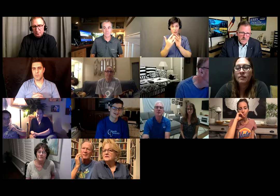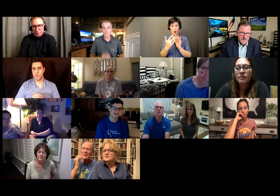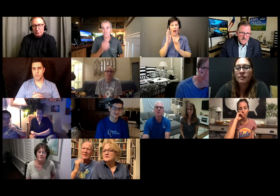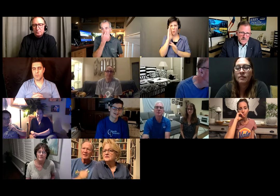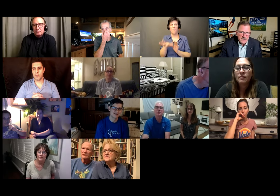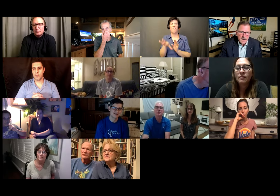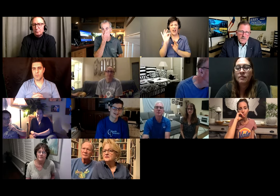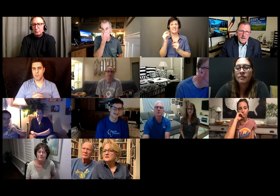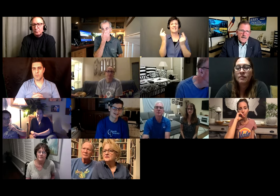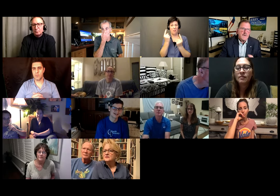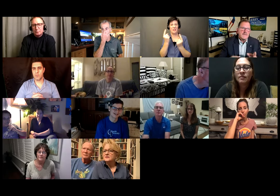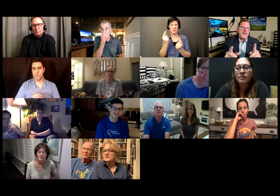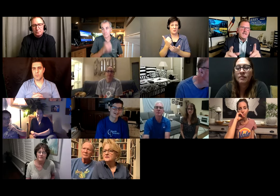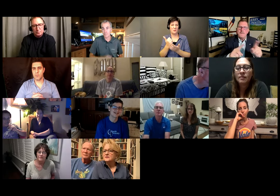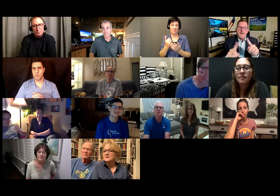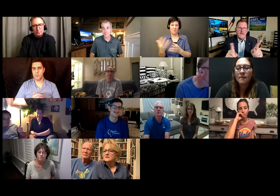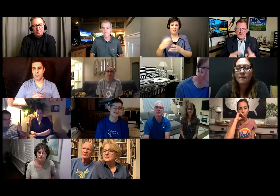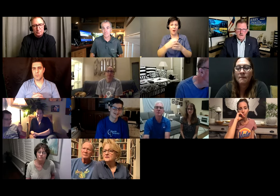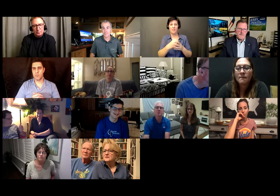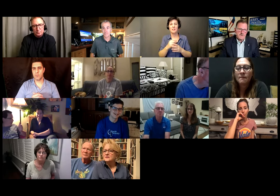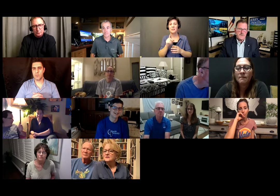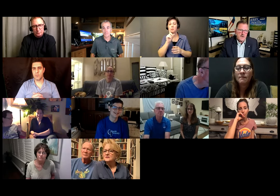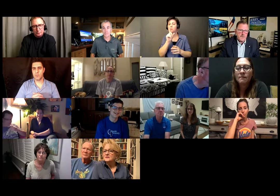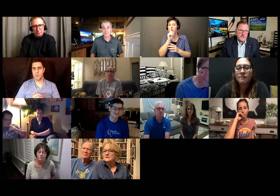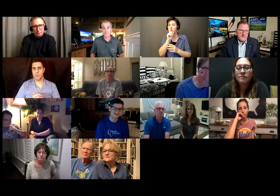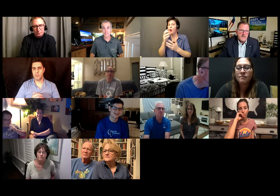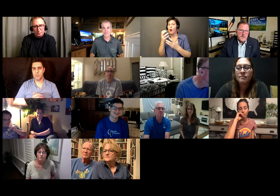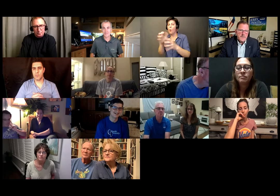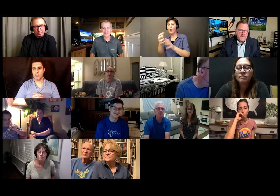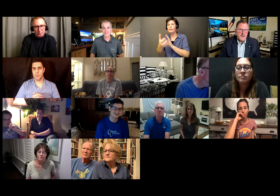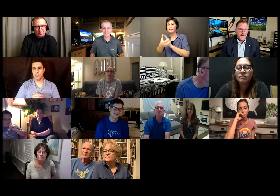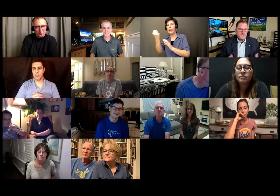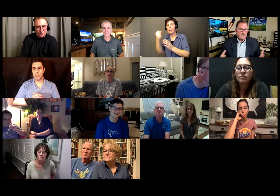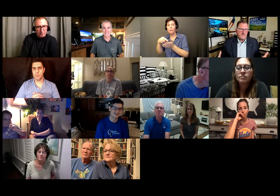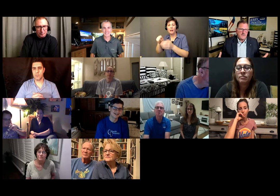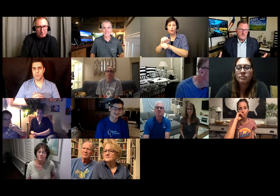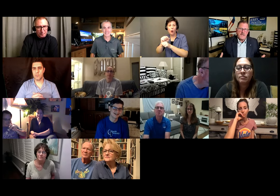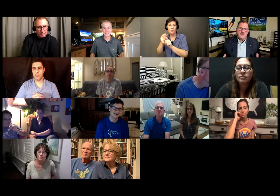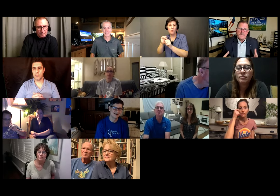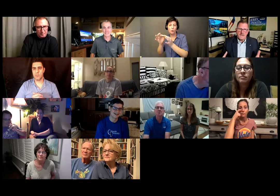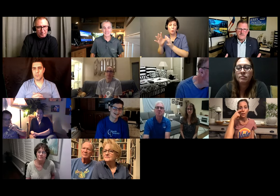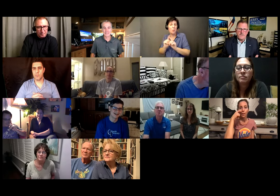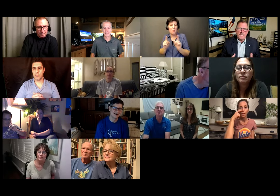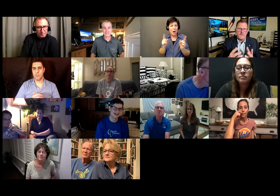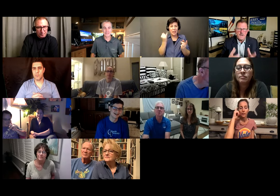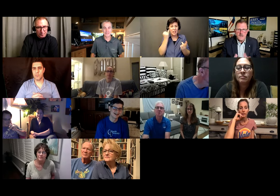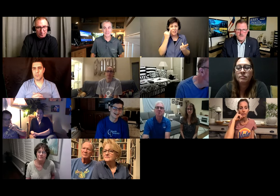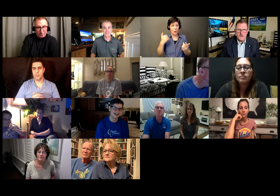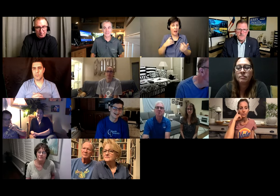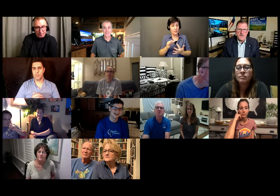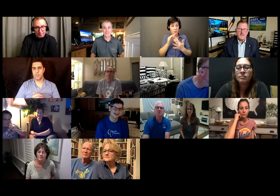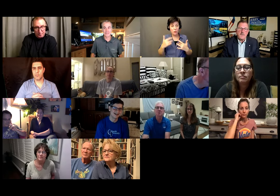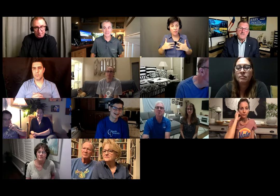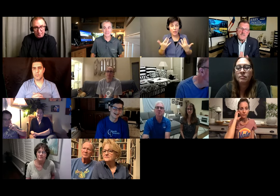had volunteers. Now, I don't want to take away paying jobs from interpreters, but if we have special events and things and we can reach out to